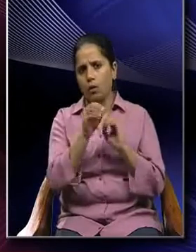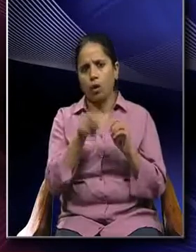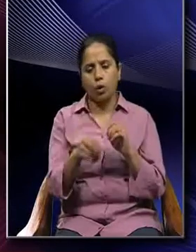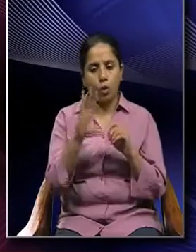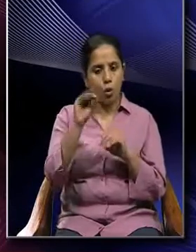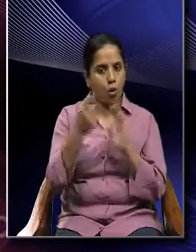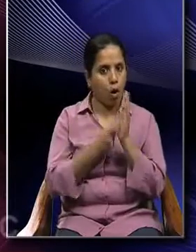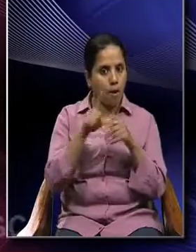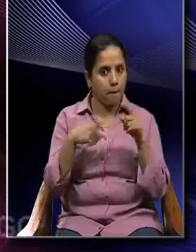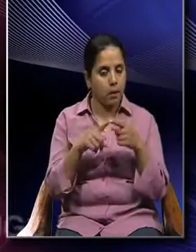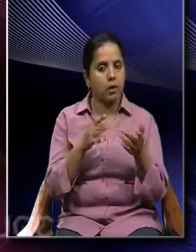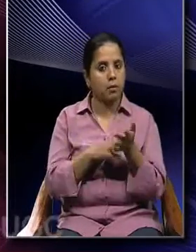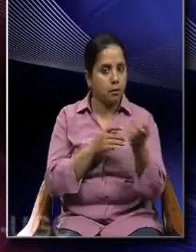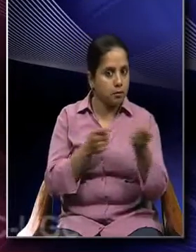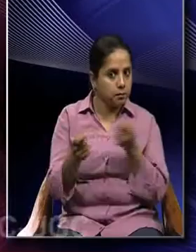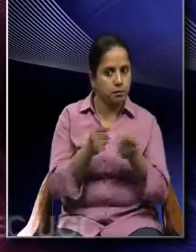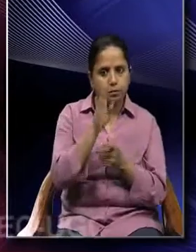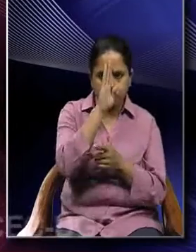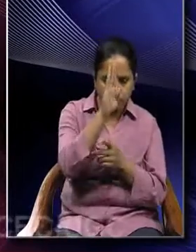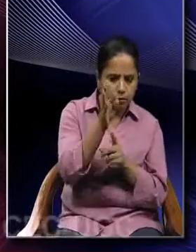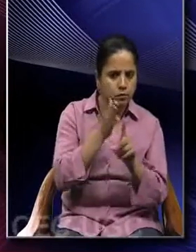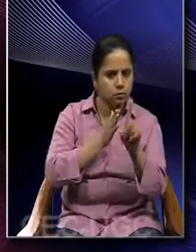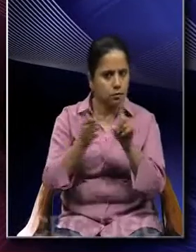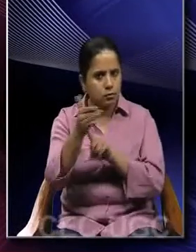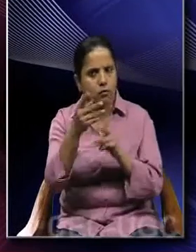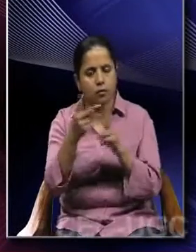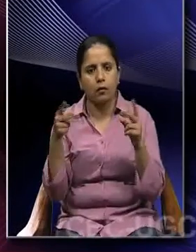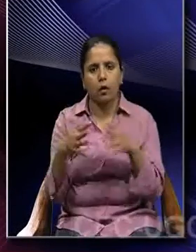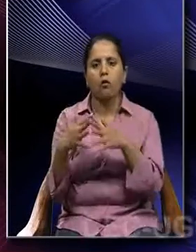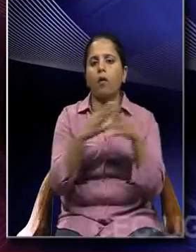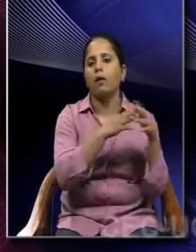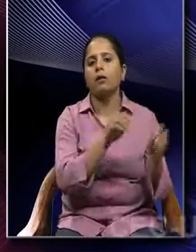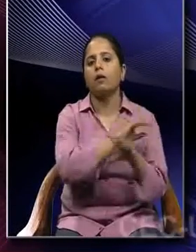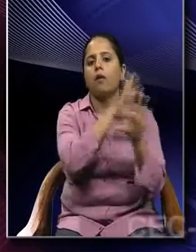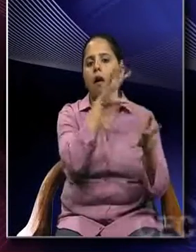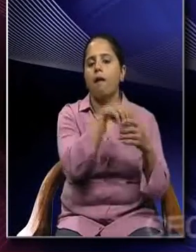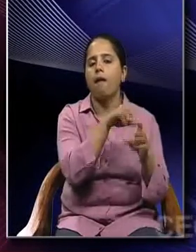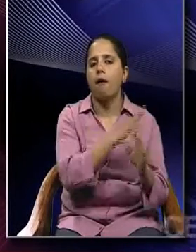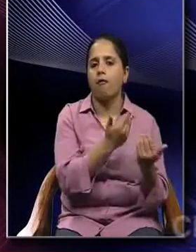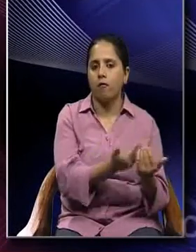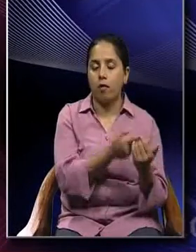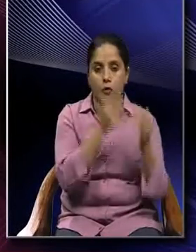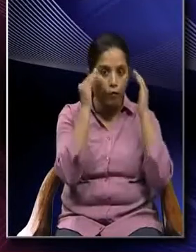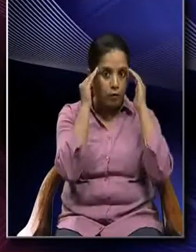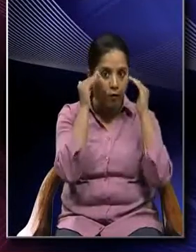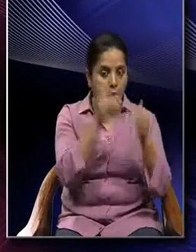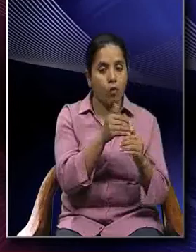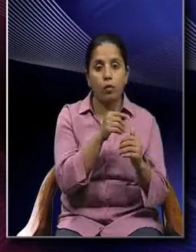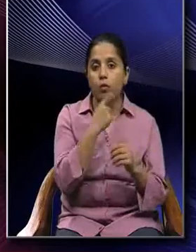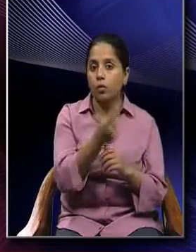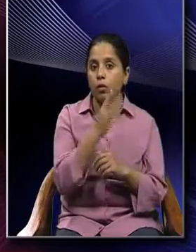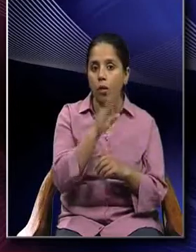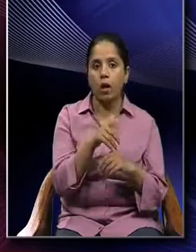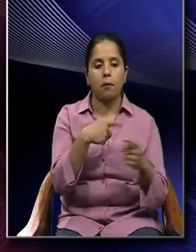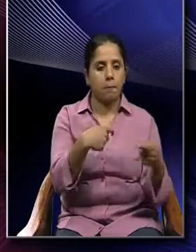management is also directly and indirectly rooted in the Western Enlightenment. And accordingly, its focus has been on the